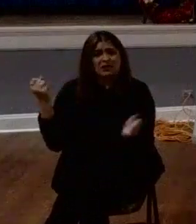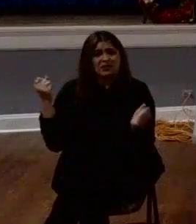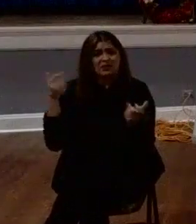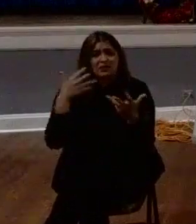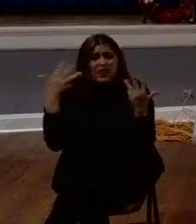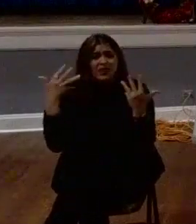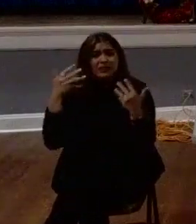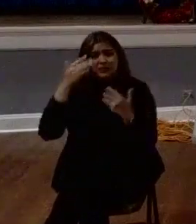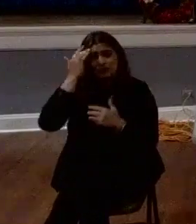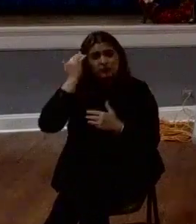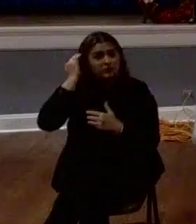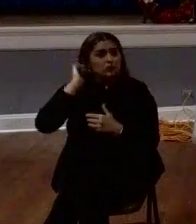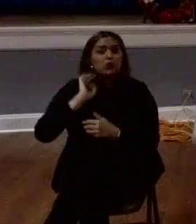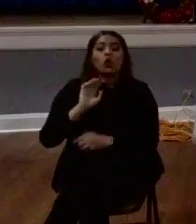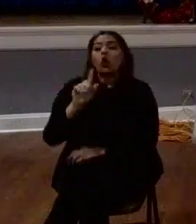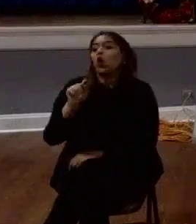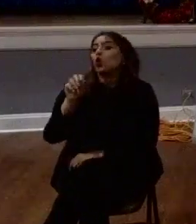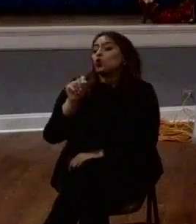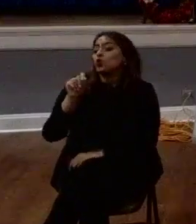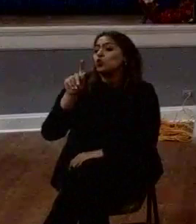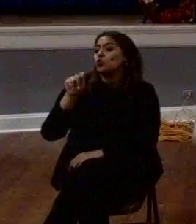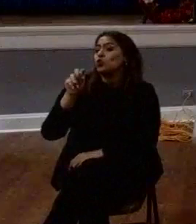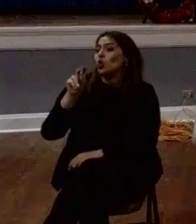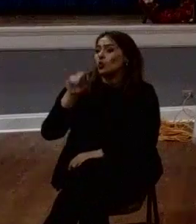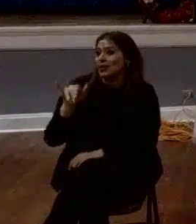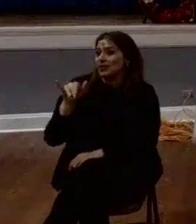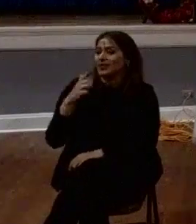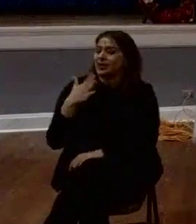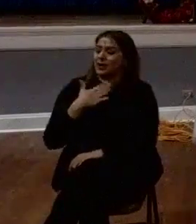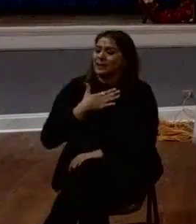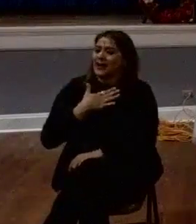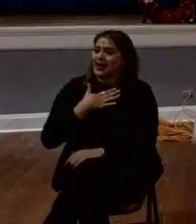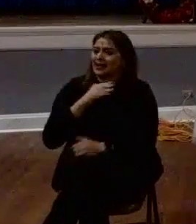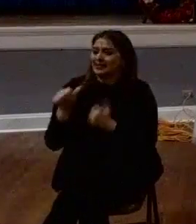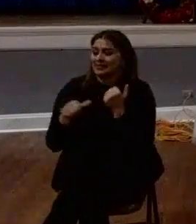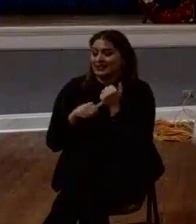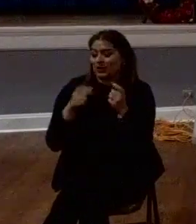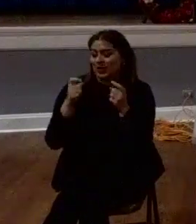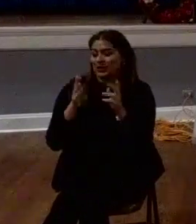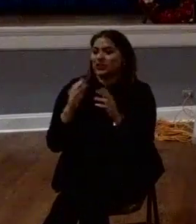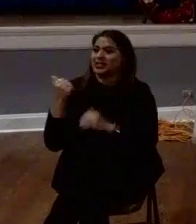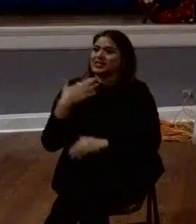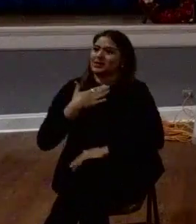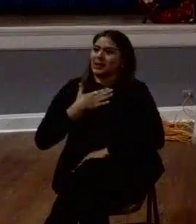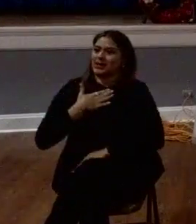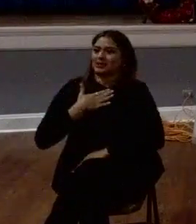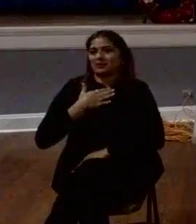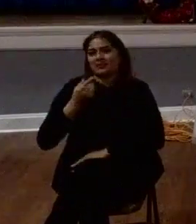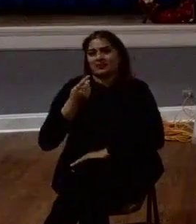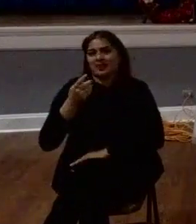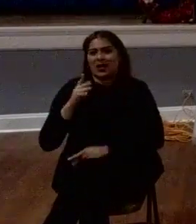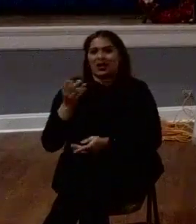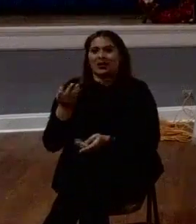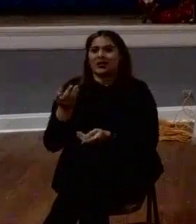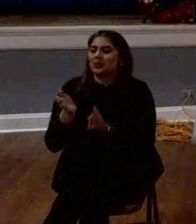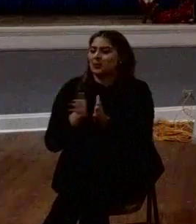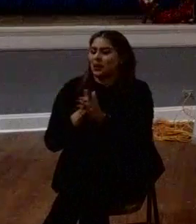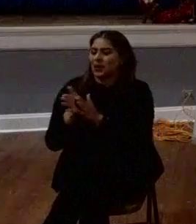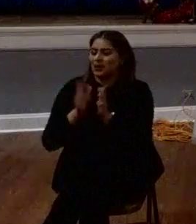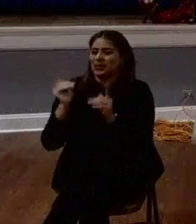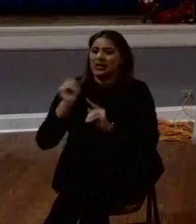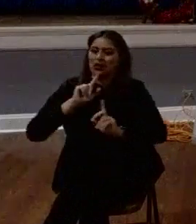agree. Tony, my assistant manager, is my Madison Dog Park person. He visits it multiple times a day. And so he's